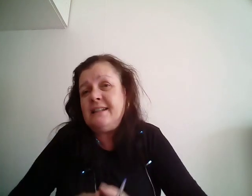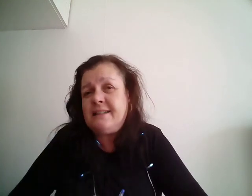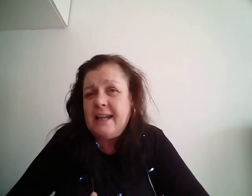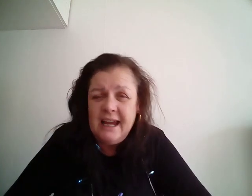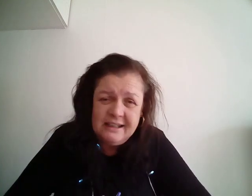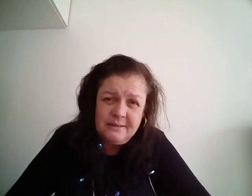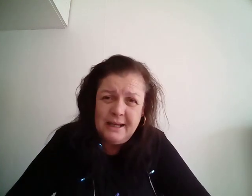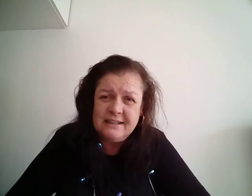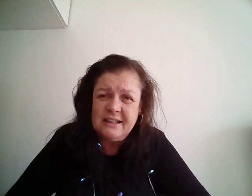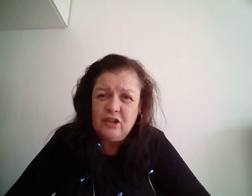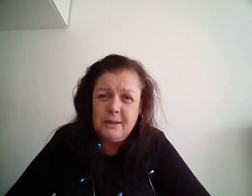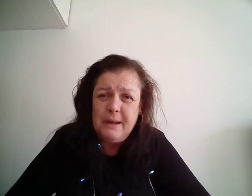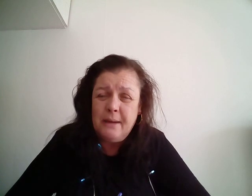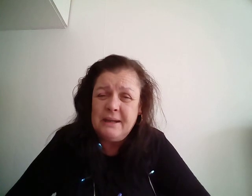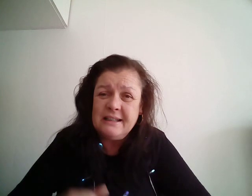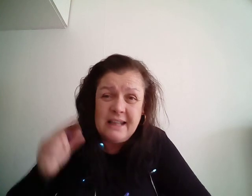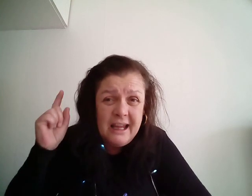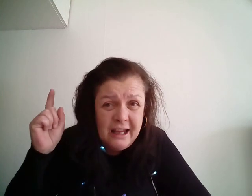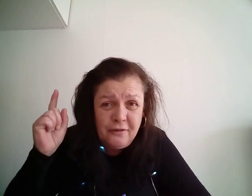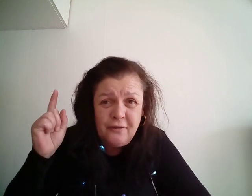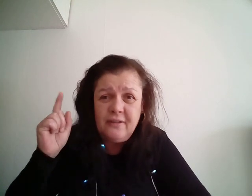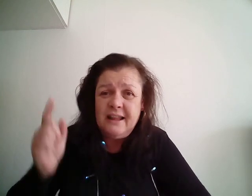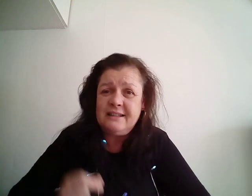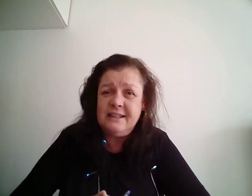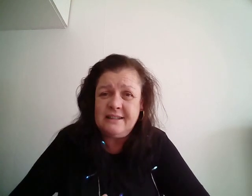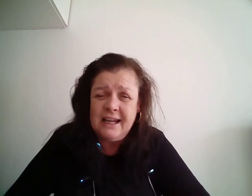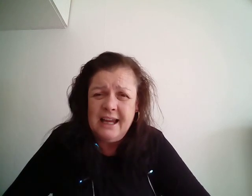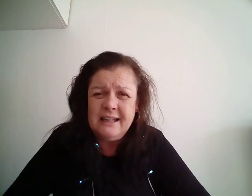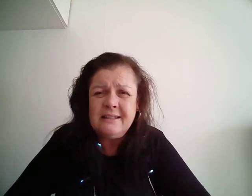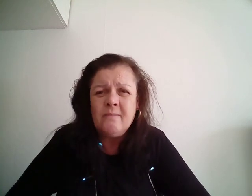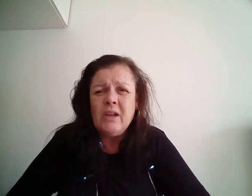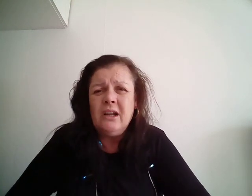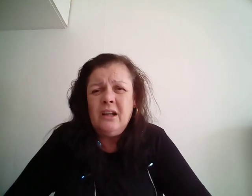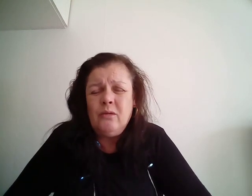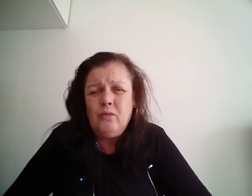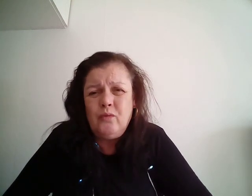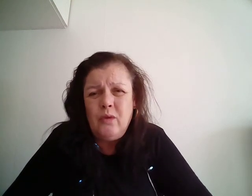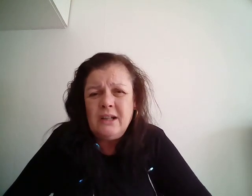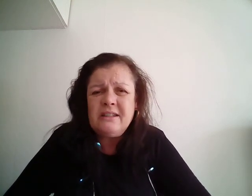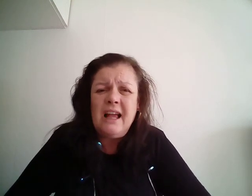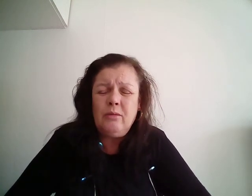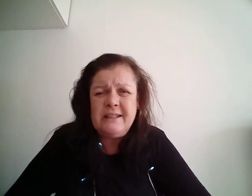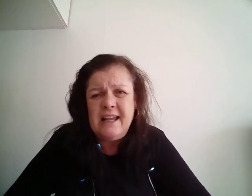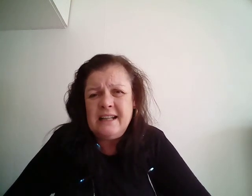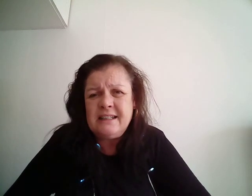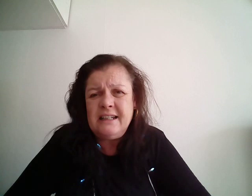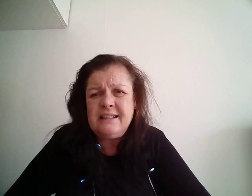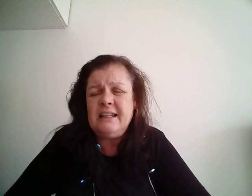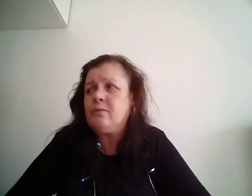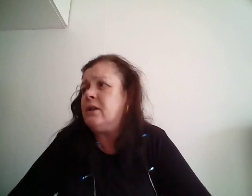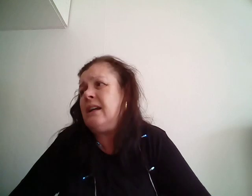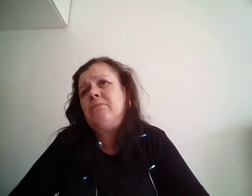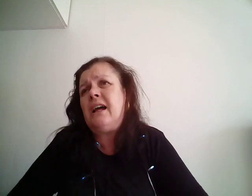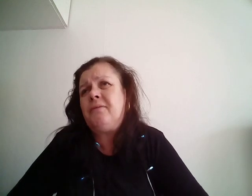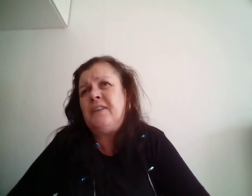the case, My Delicious Little Babies, if that is the case, what I will say to this is, well, I feel